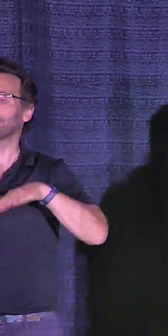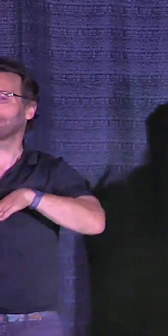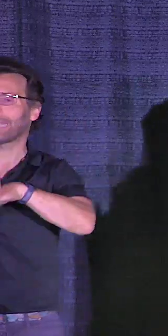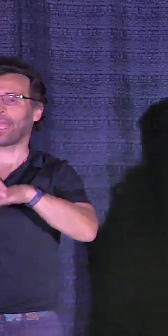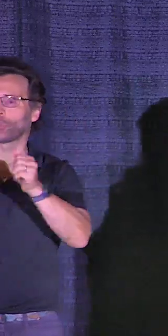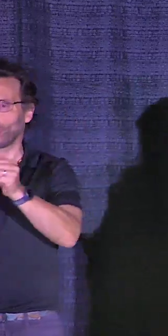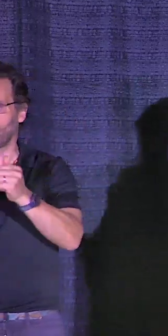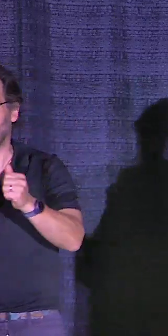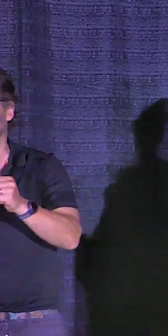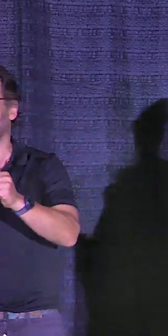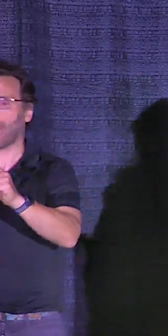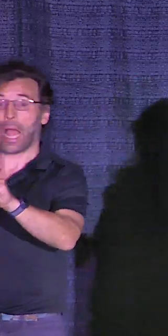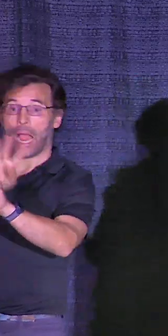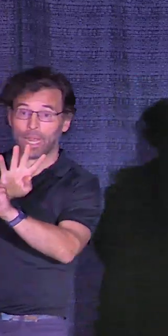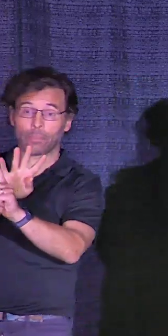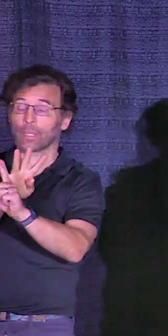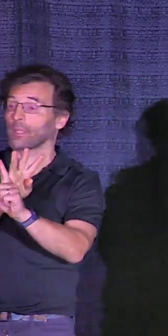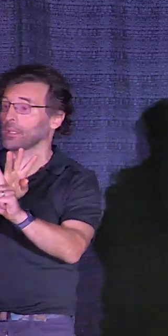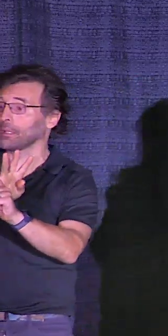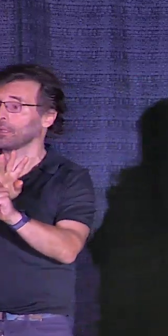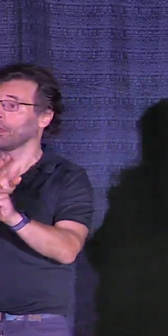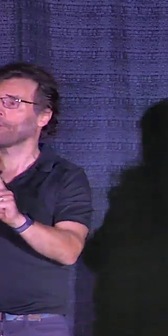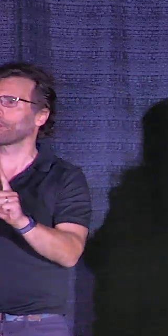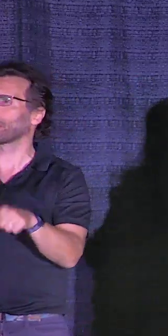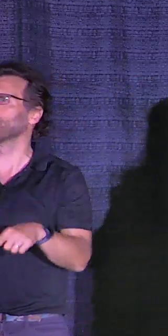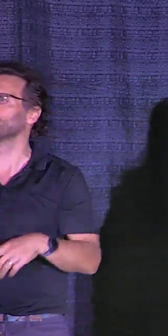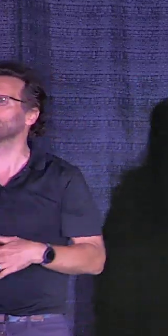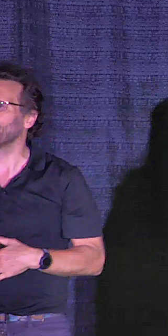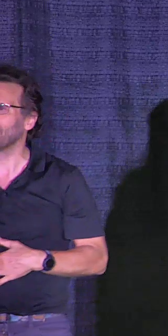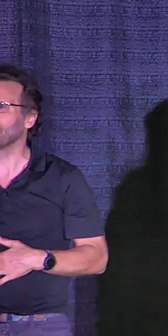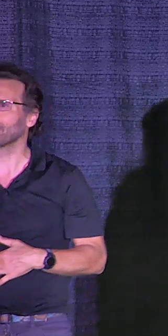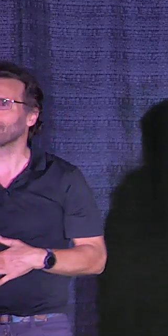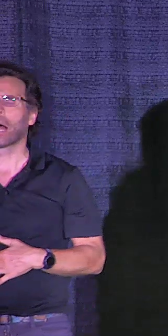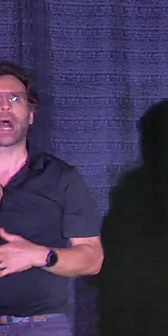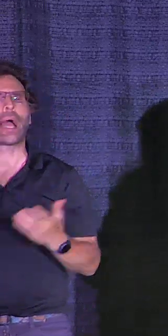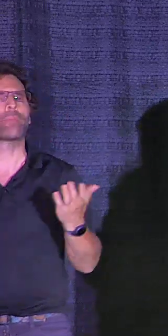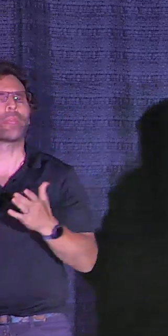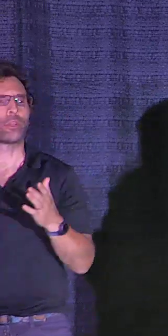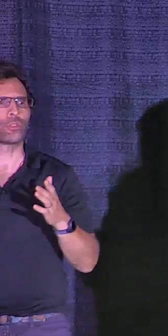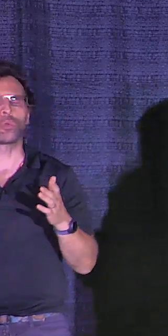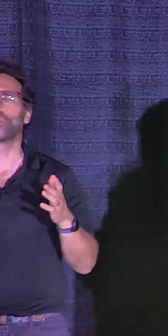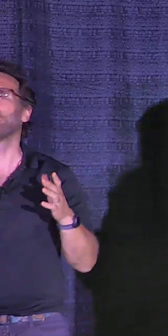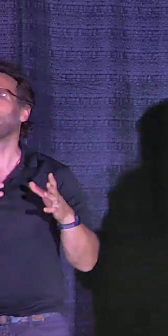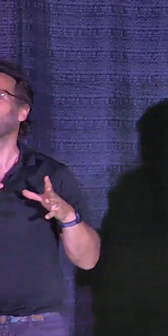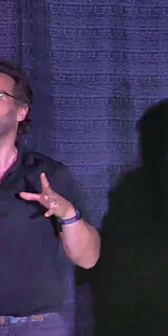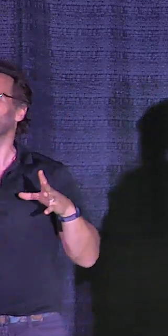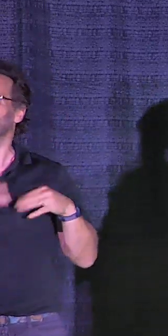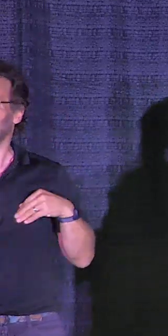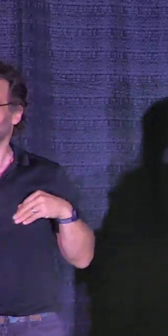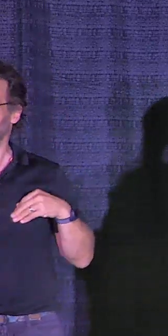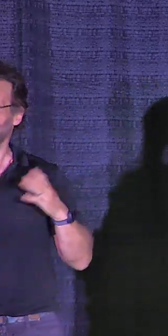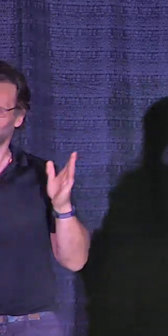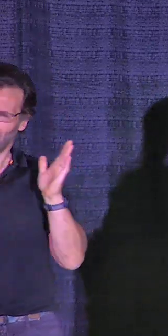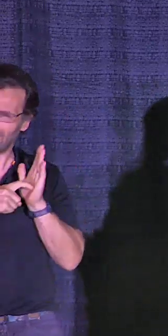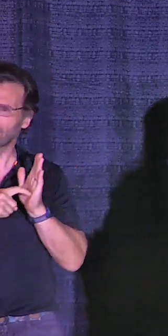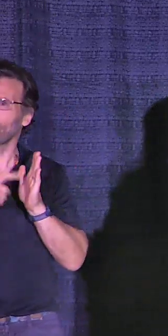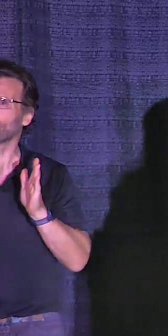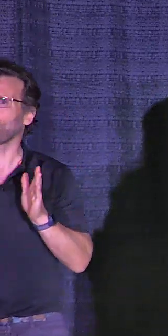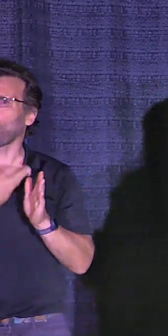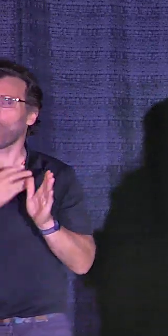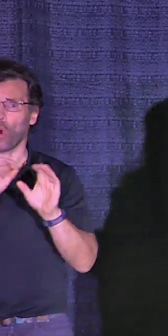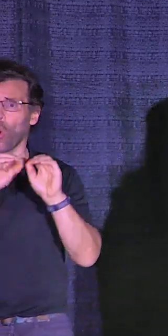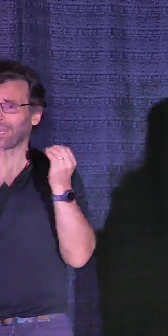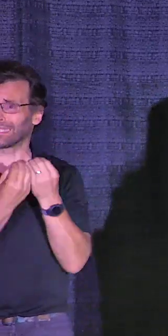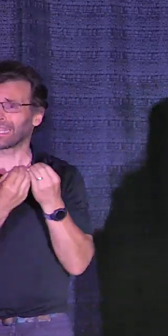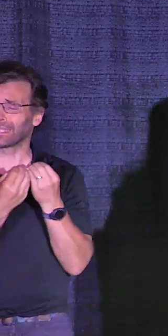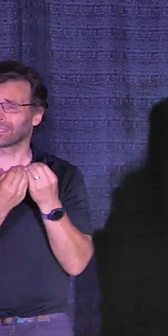and behind me when I come to speak. And I'm here to just accept this recognition on behalf of our